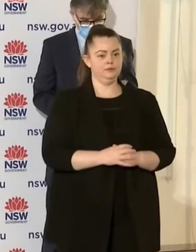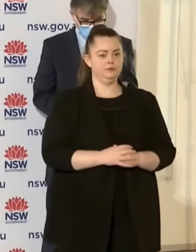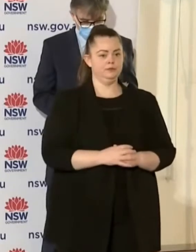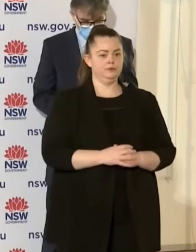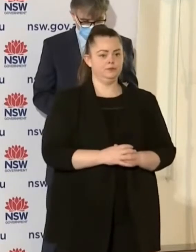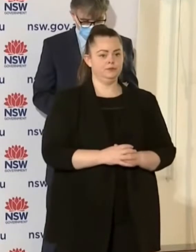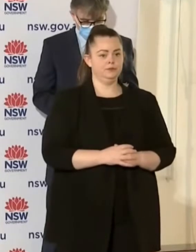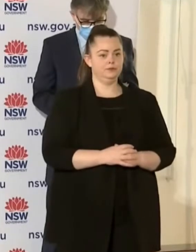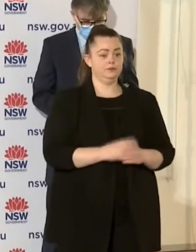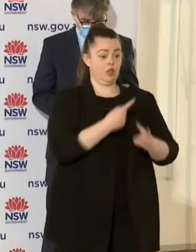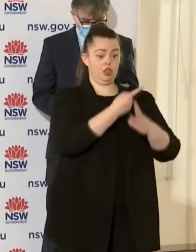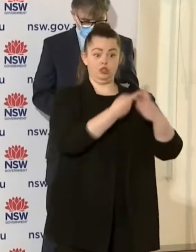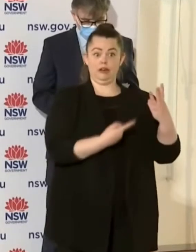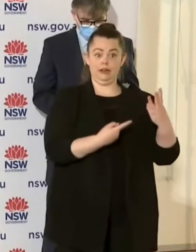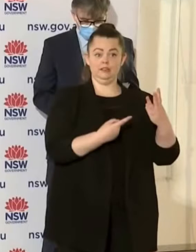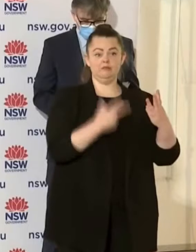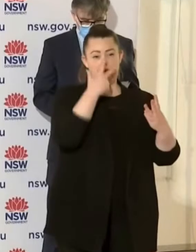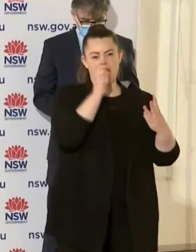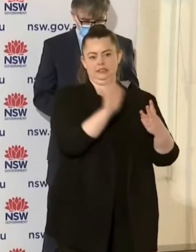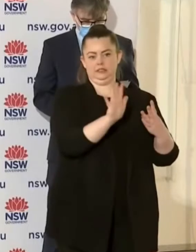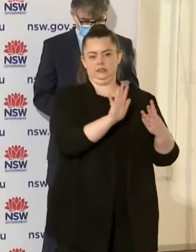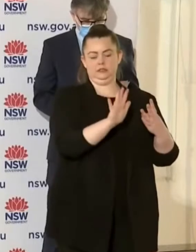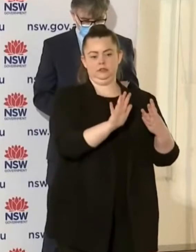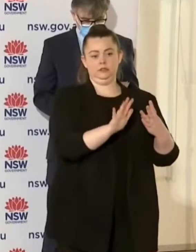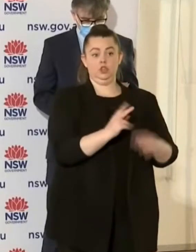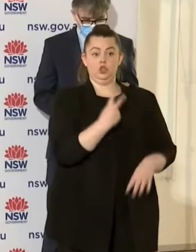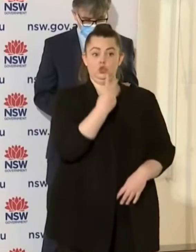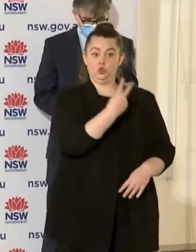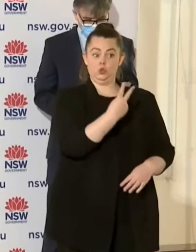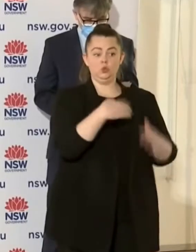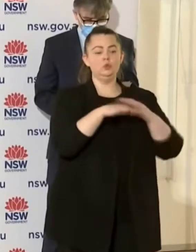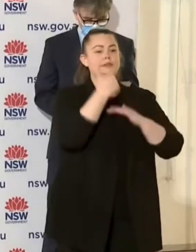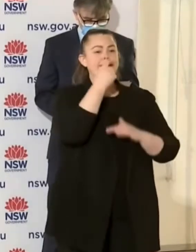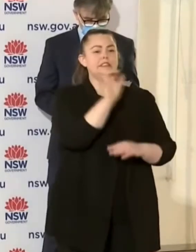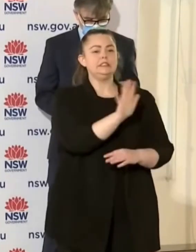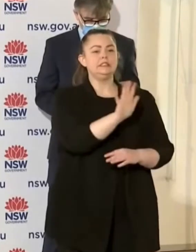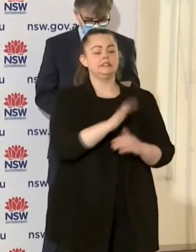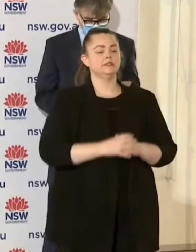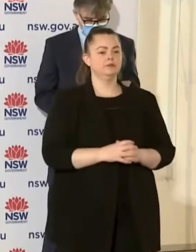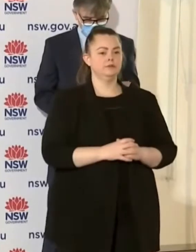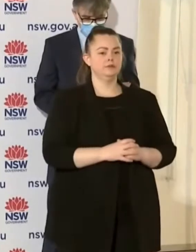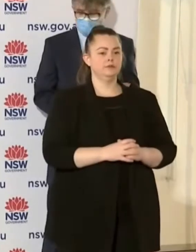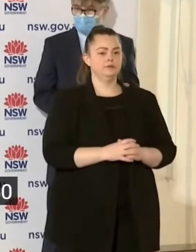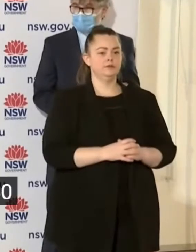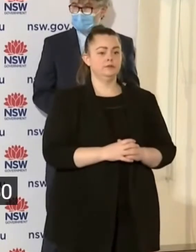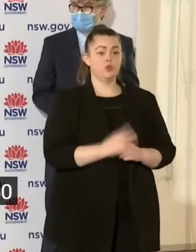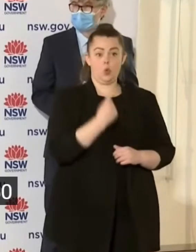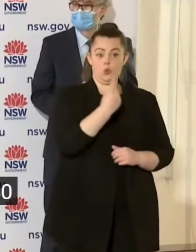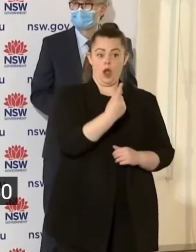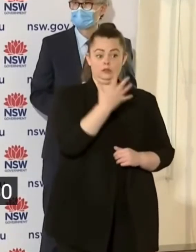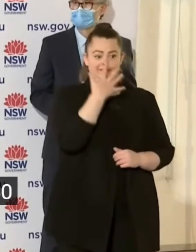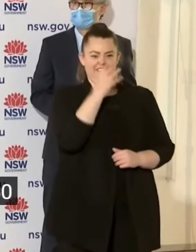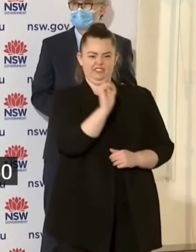3 of these people were in their 80s. 2 were in their 70s, 1 in their